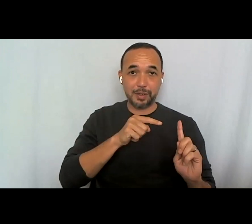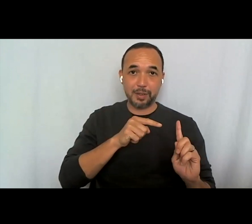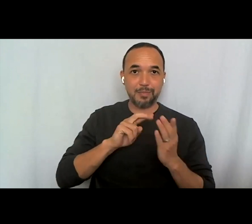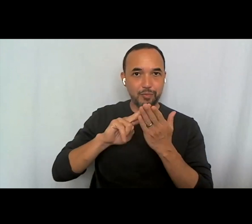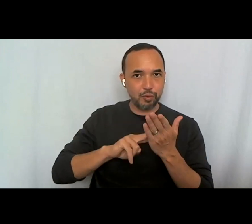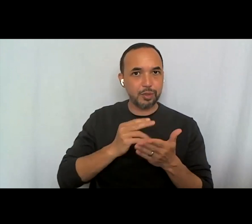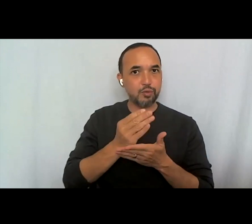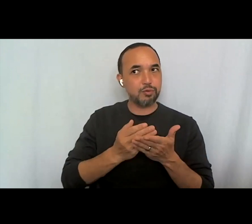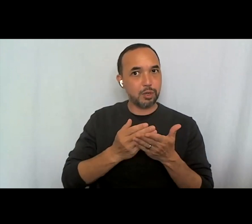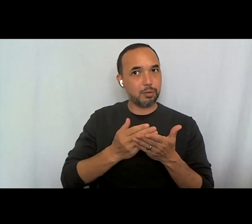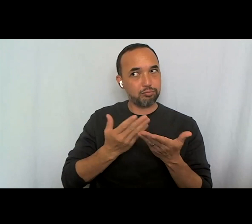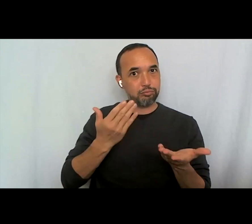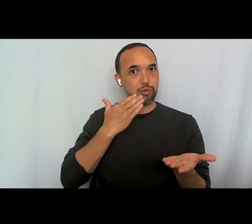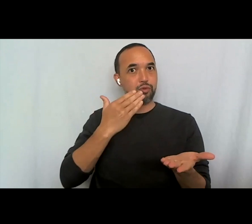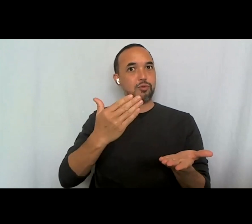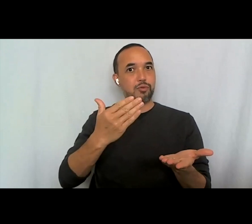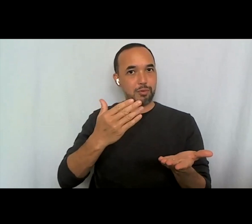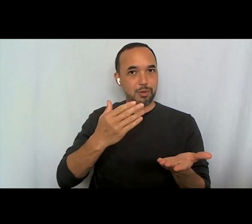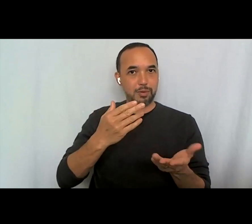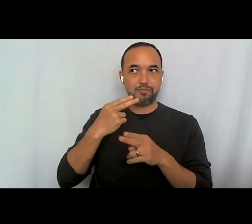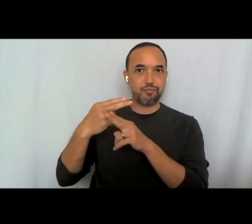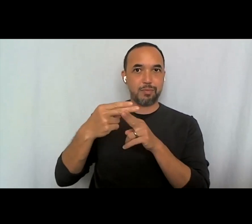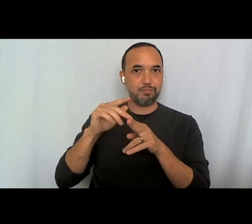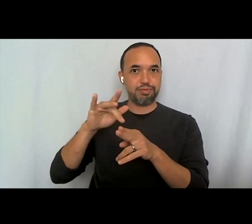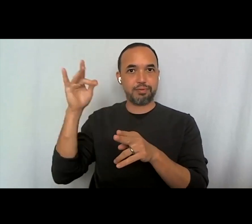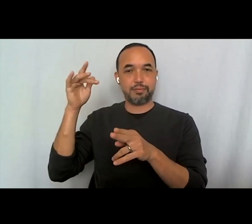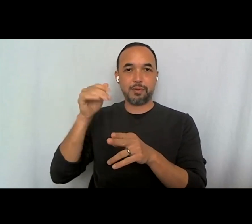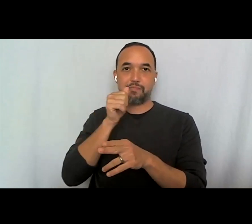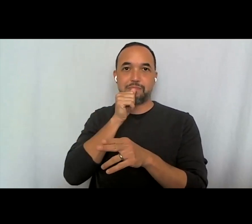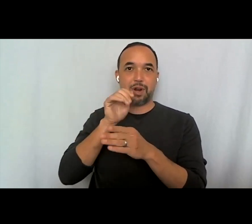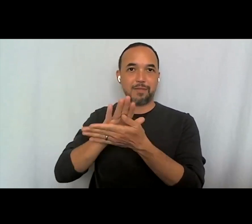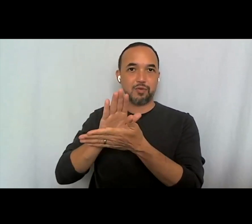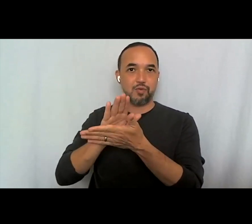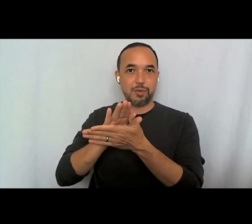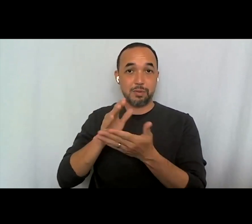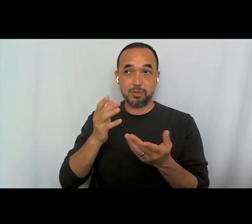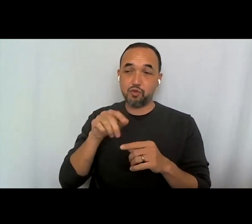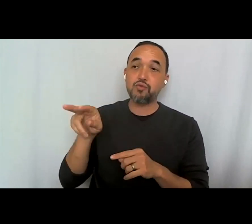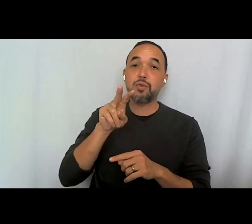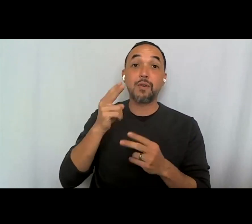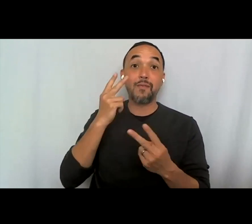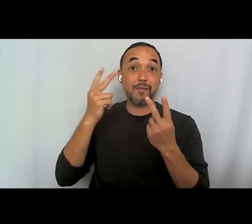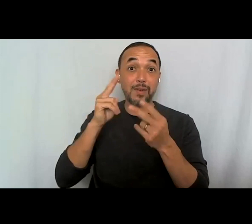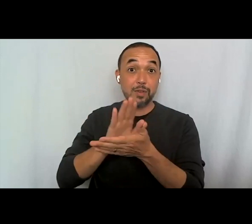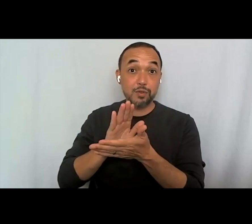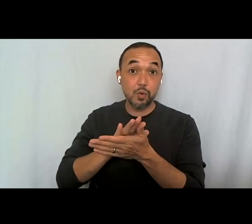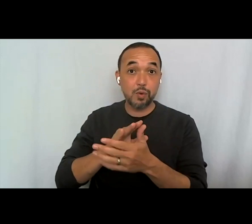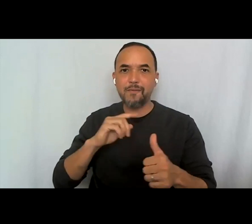here. And in the first visit, the teacher at the school actually,